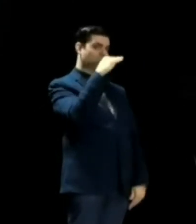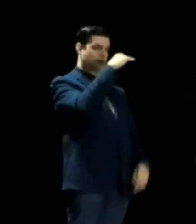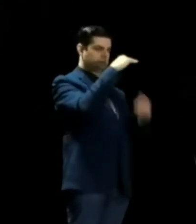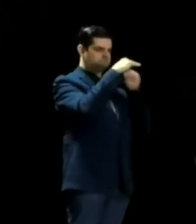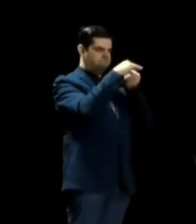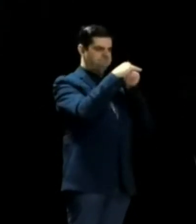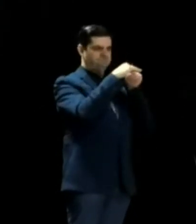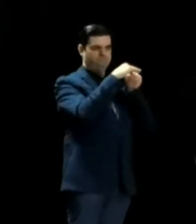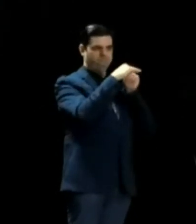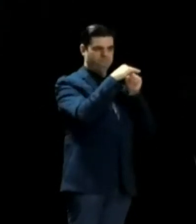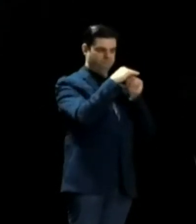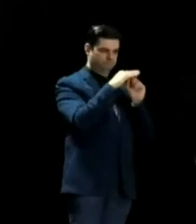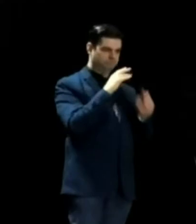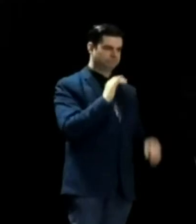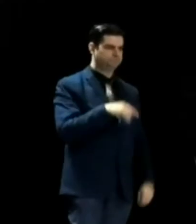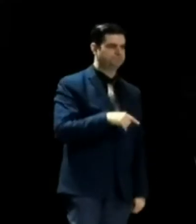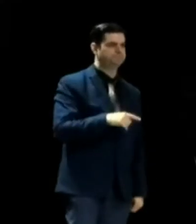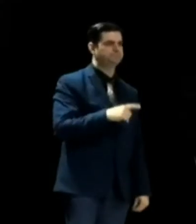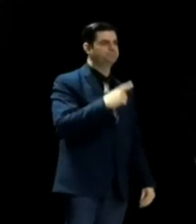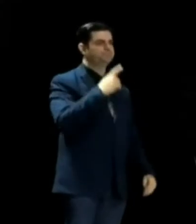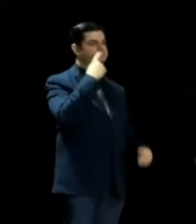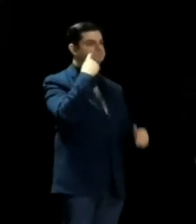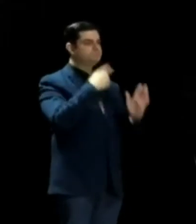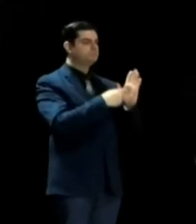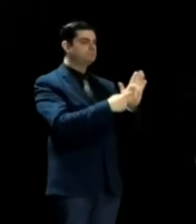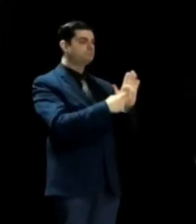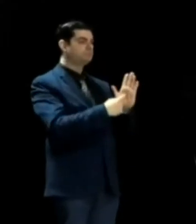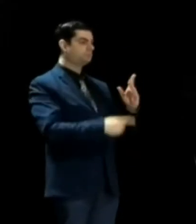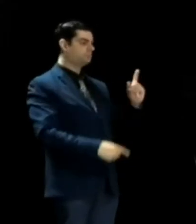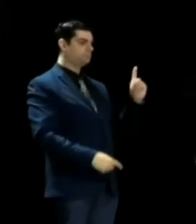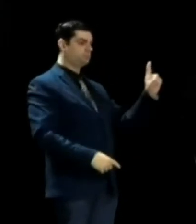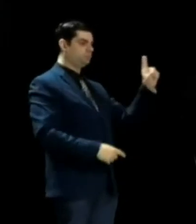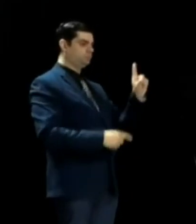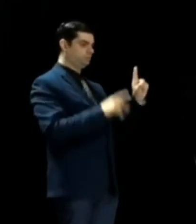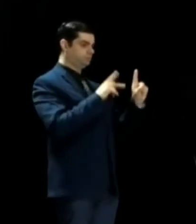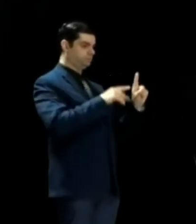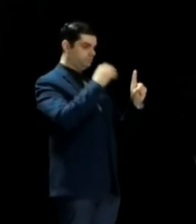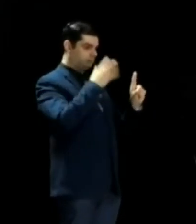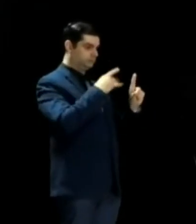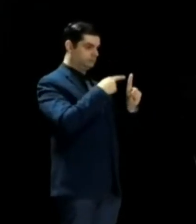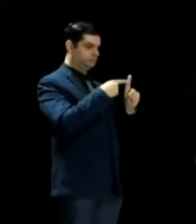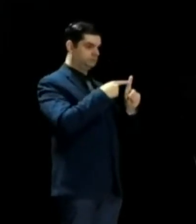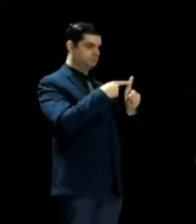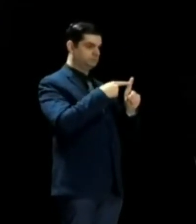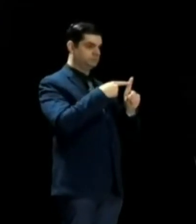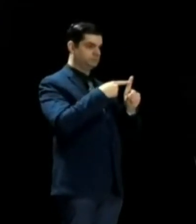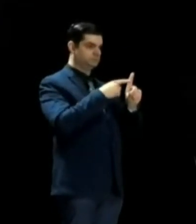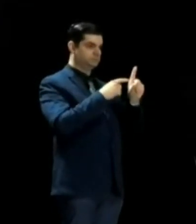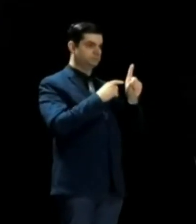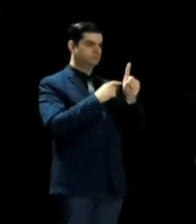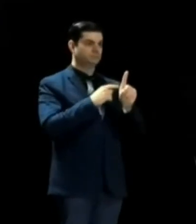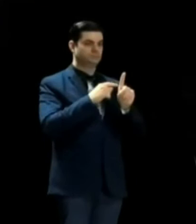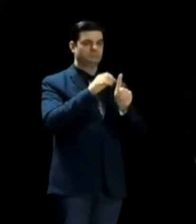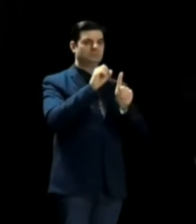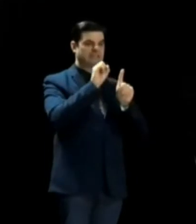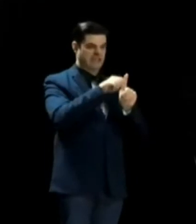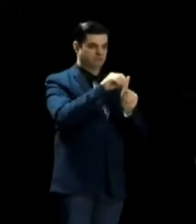had one situation that impacted 8 or 9 people, that's not a true indicator of community